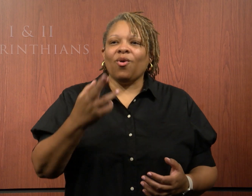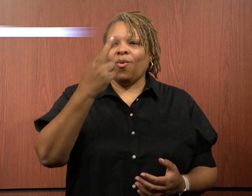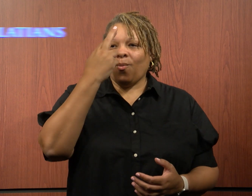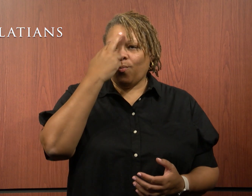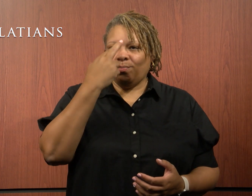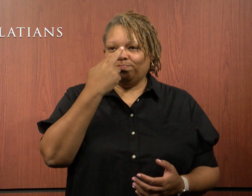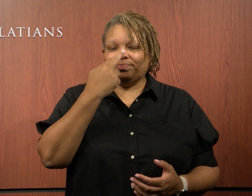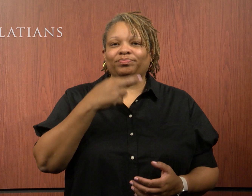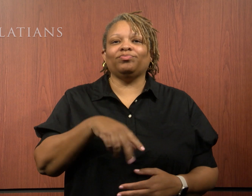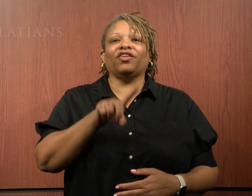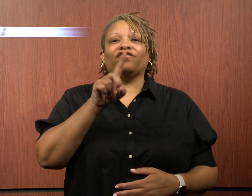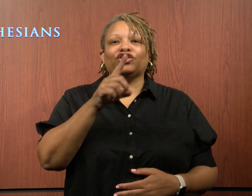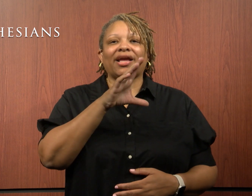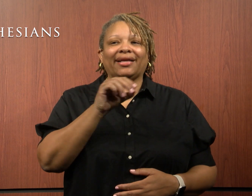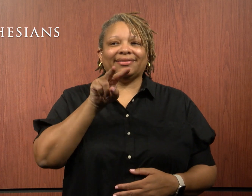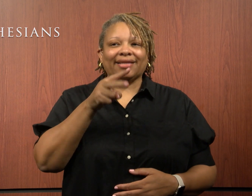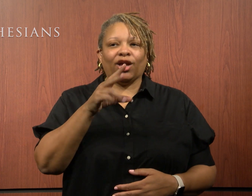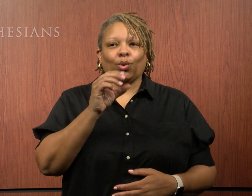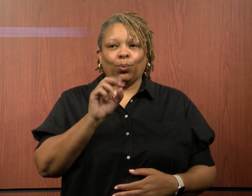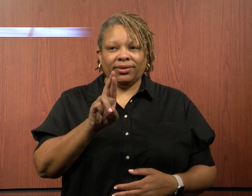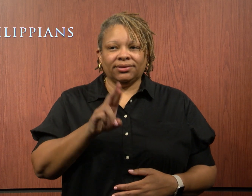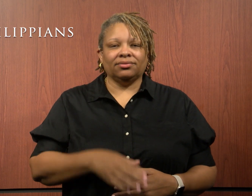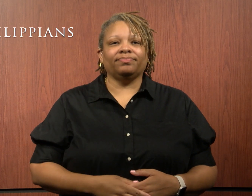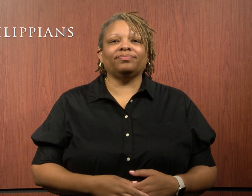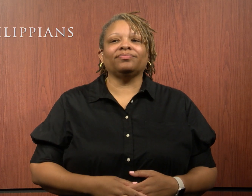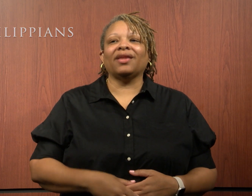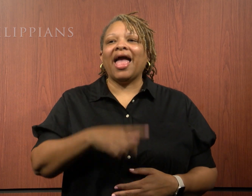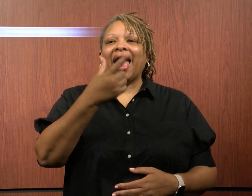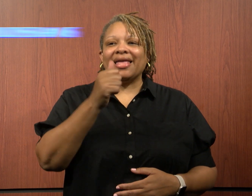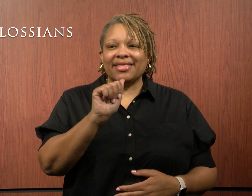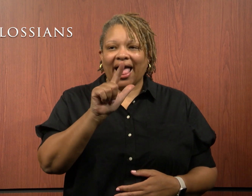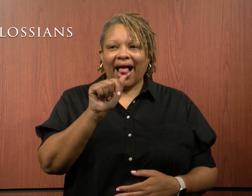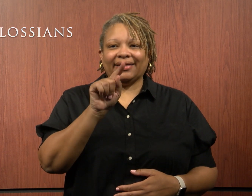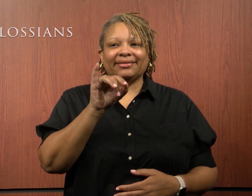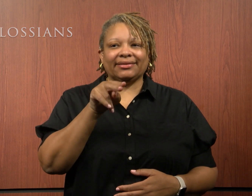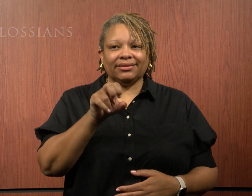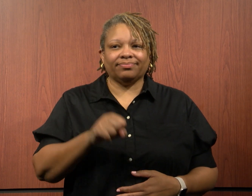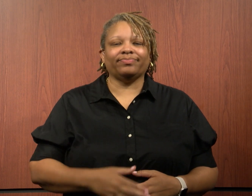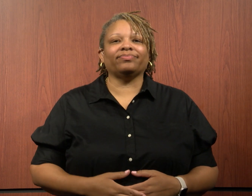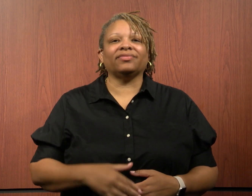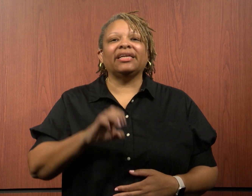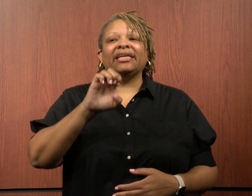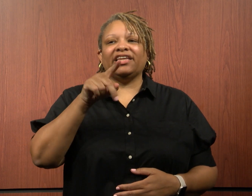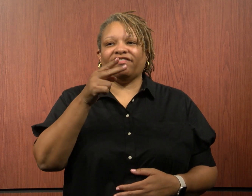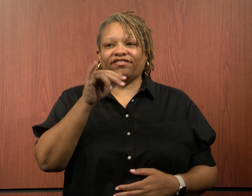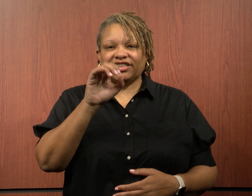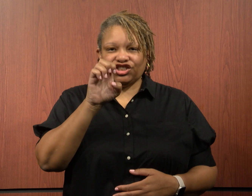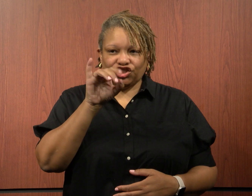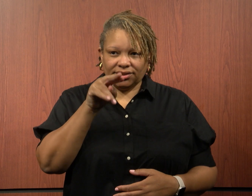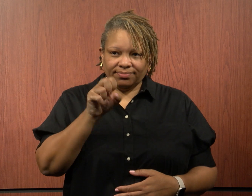Corinthians, Galatians, Ephesians, Philippians, and Colossians. Those are followed